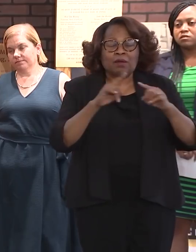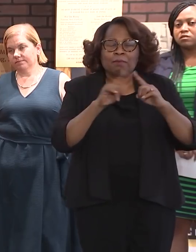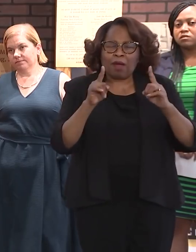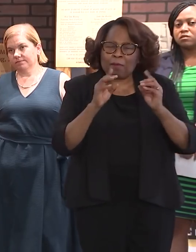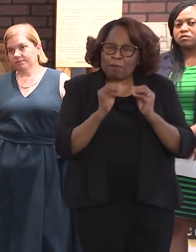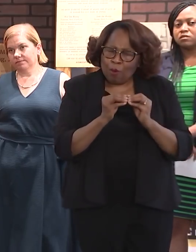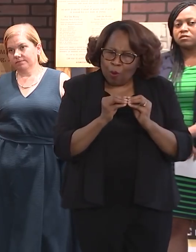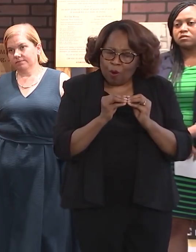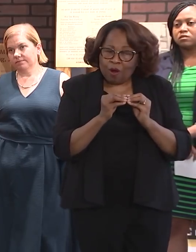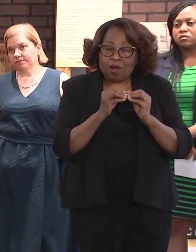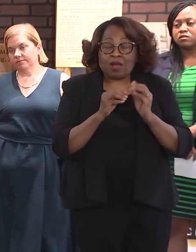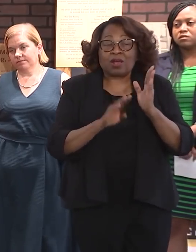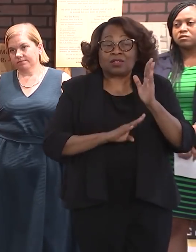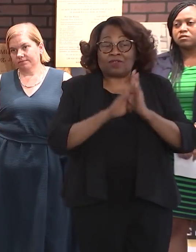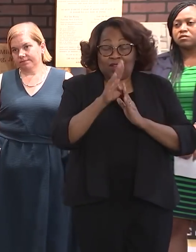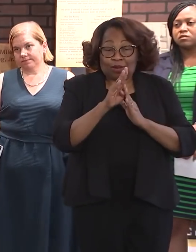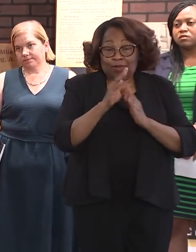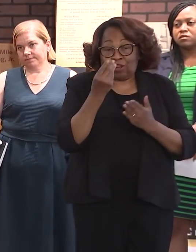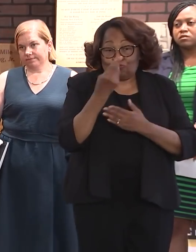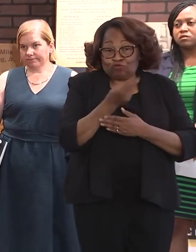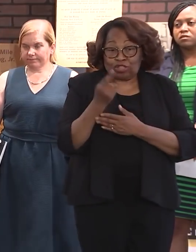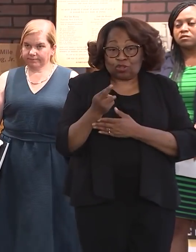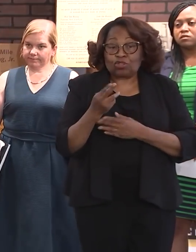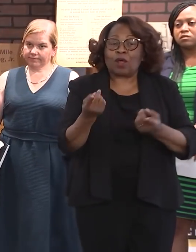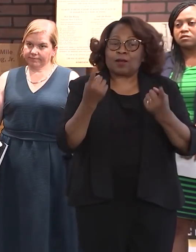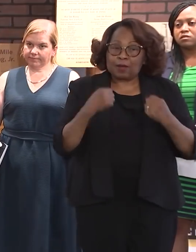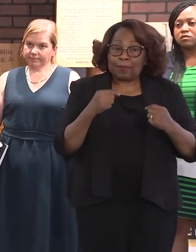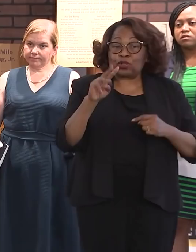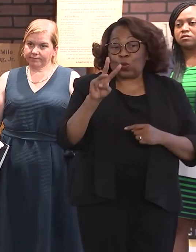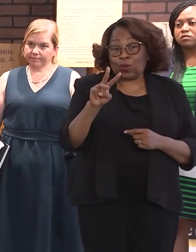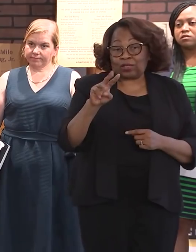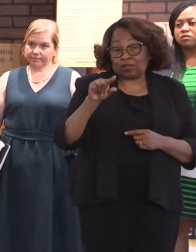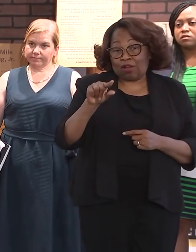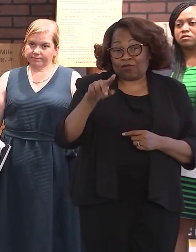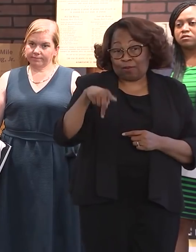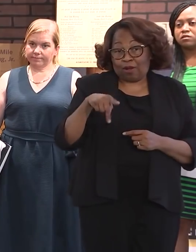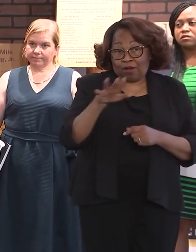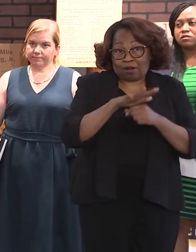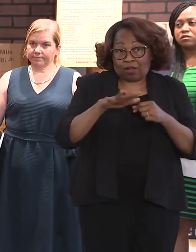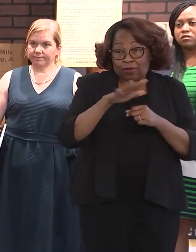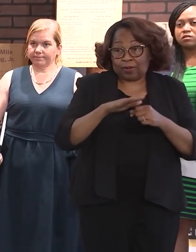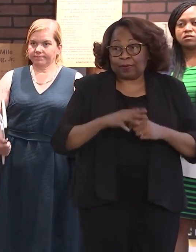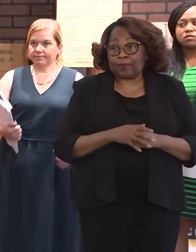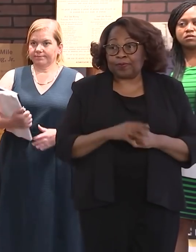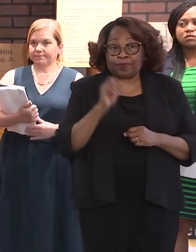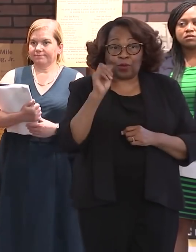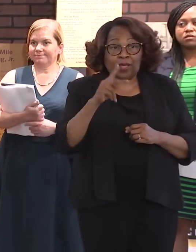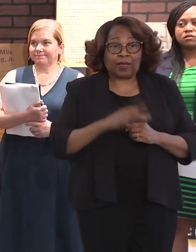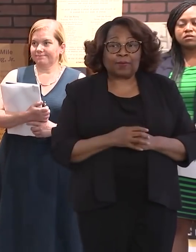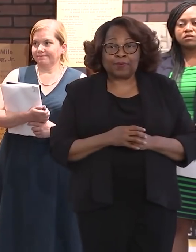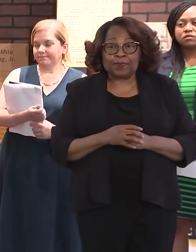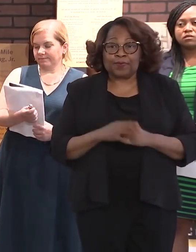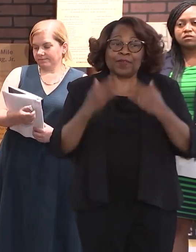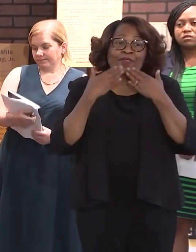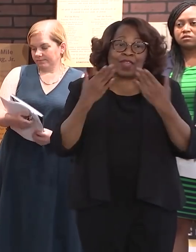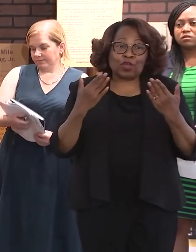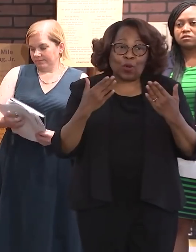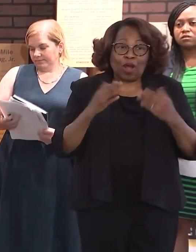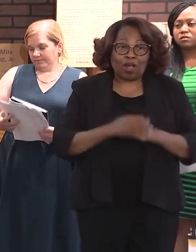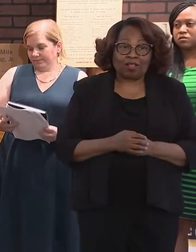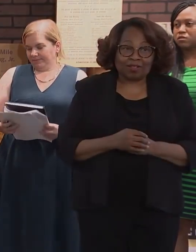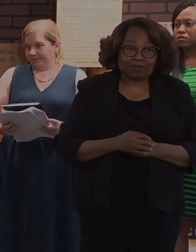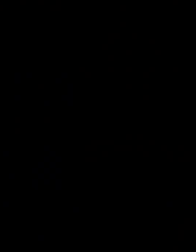more development and resources are coming to the West Garfield Park neighborhood. All right. Thank you all.